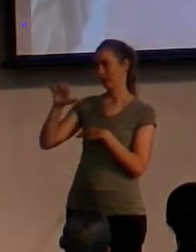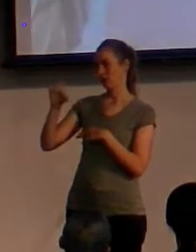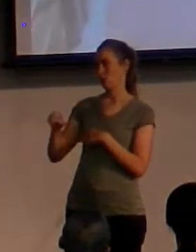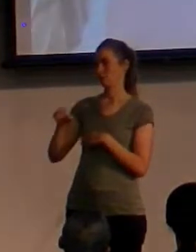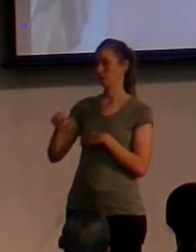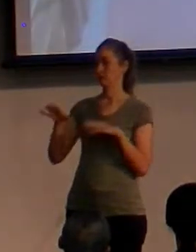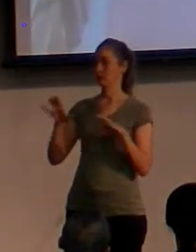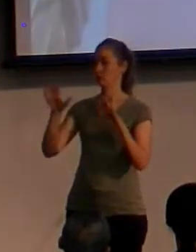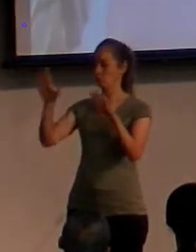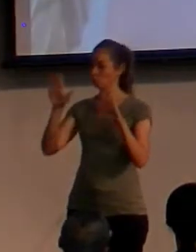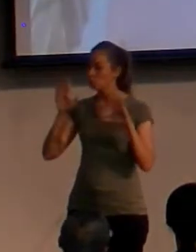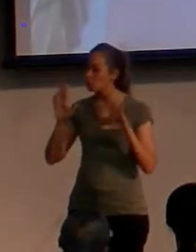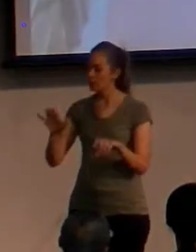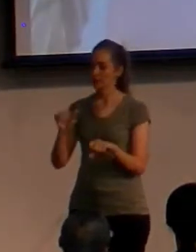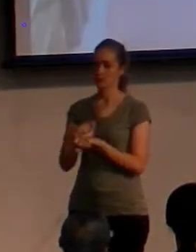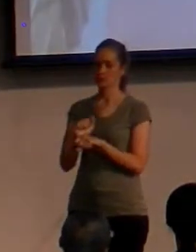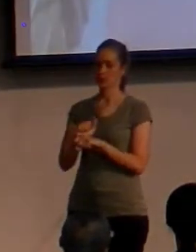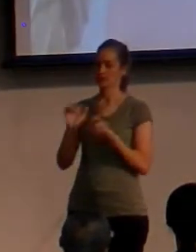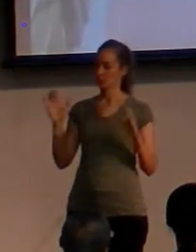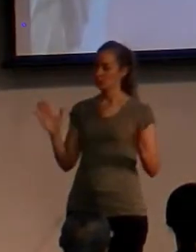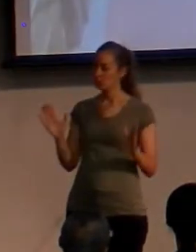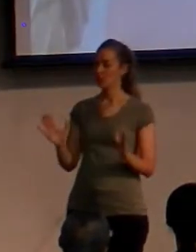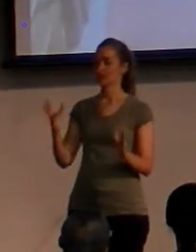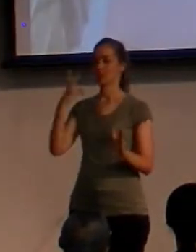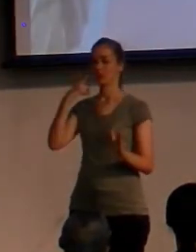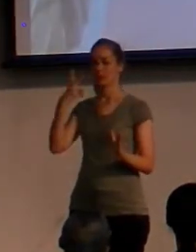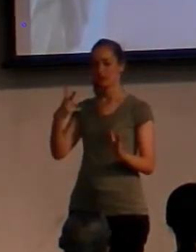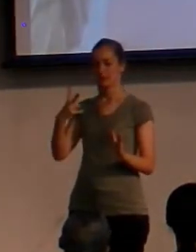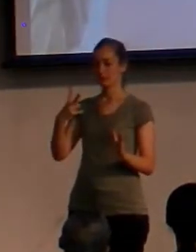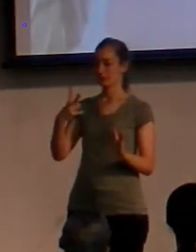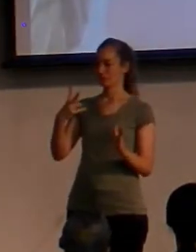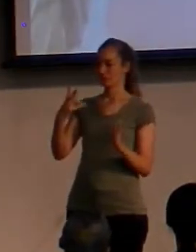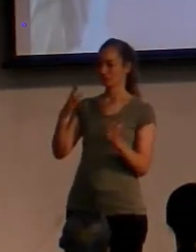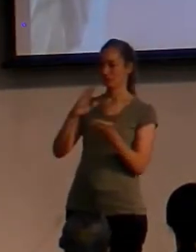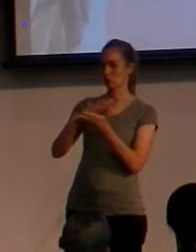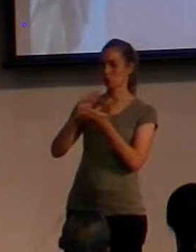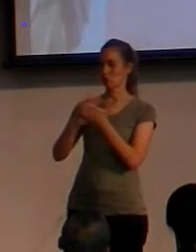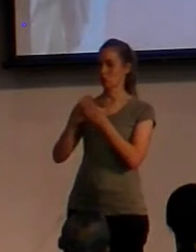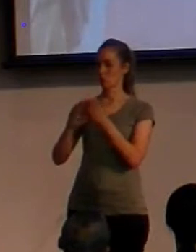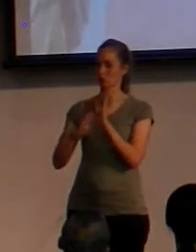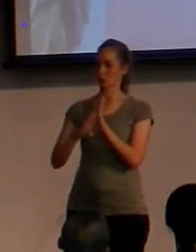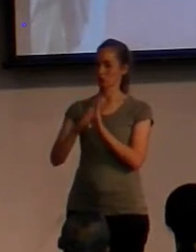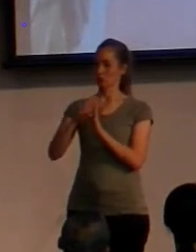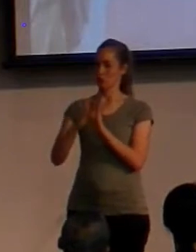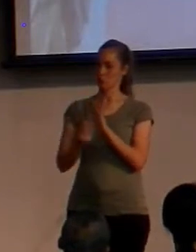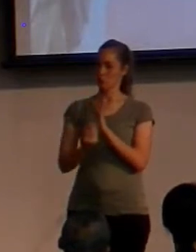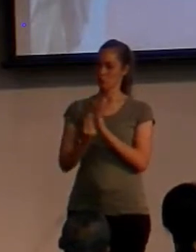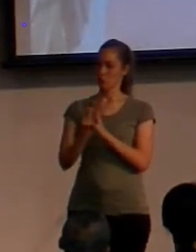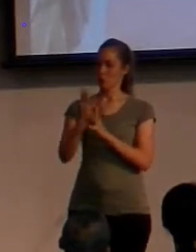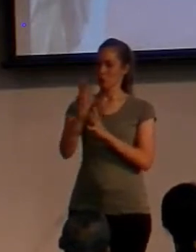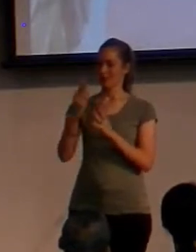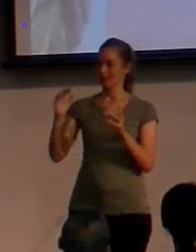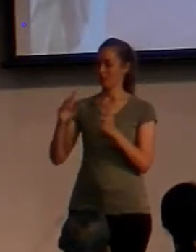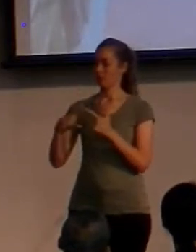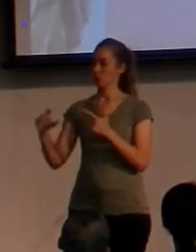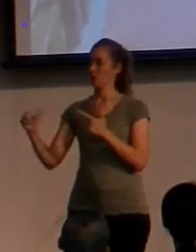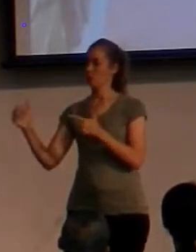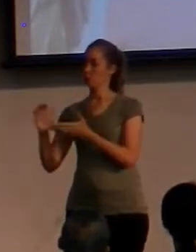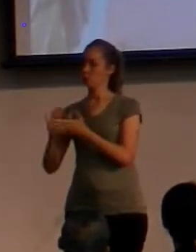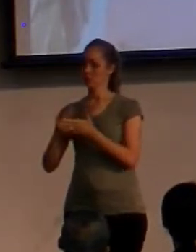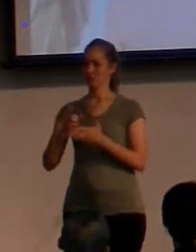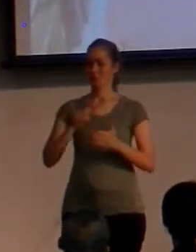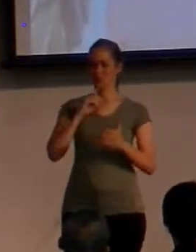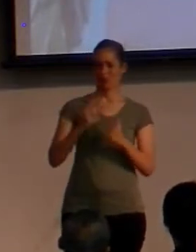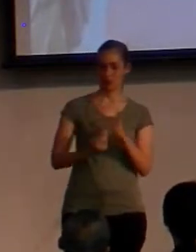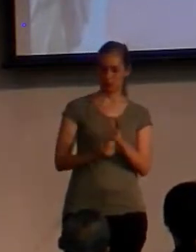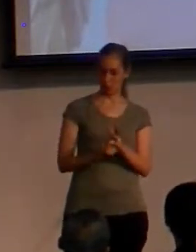to see how well this school is growing in comparison to all of the other schools in the